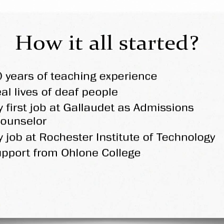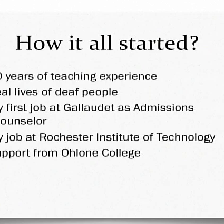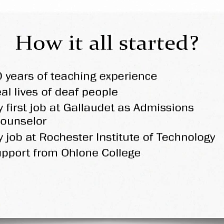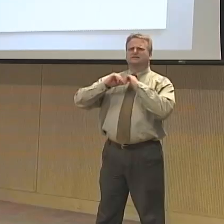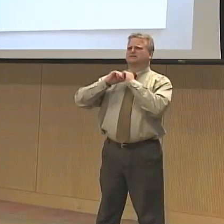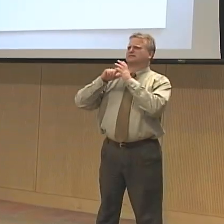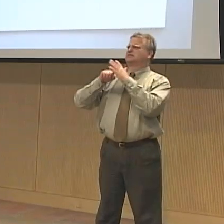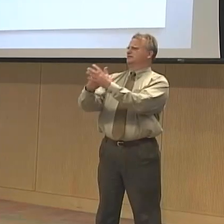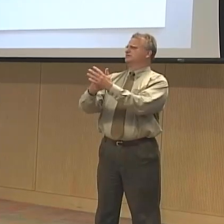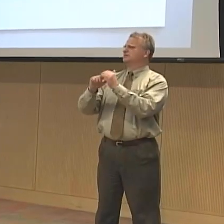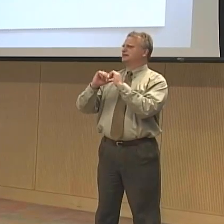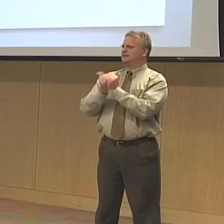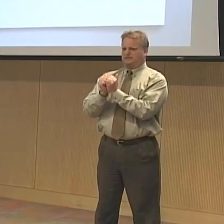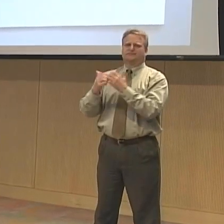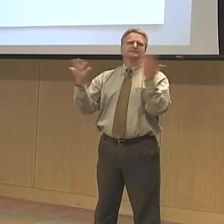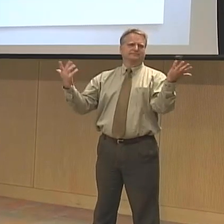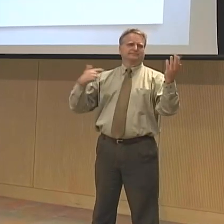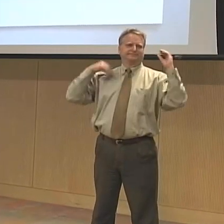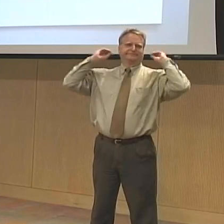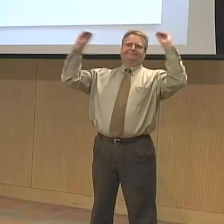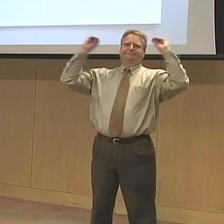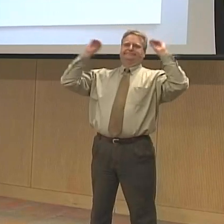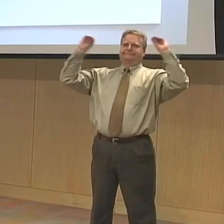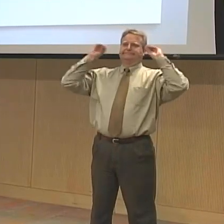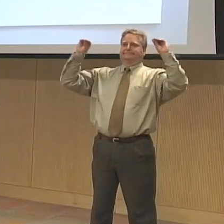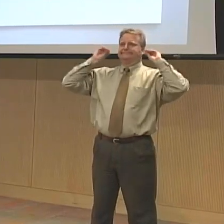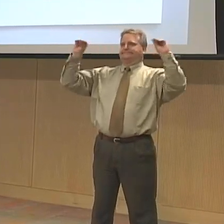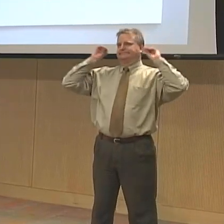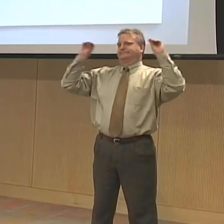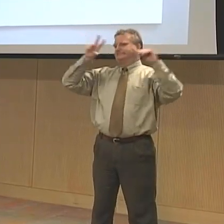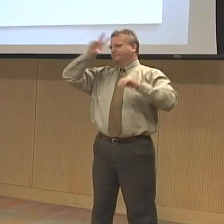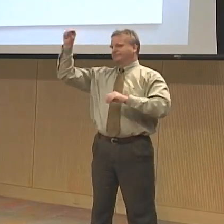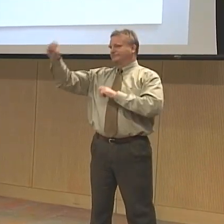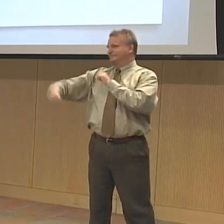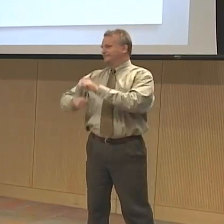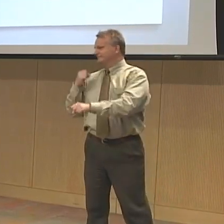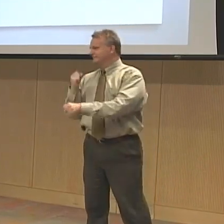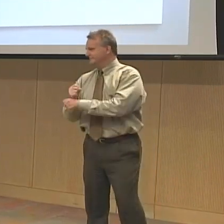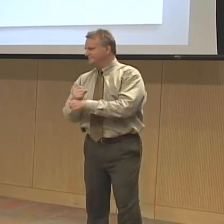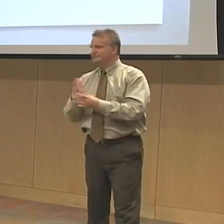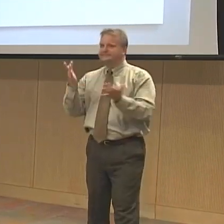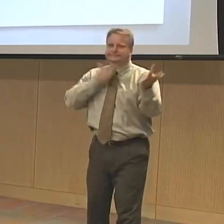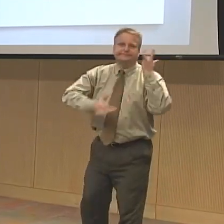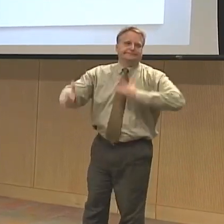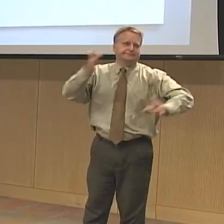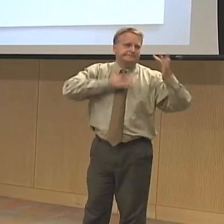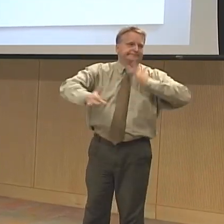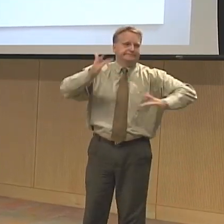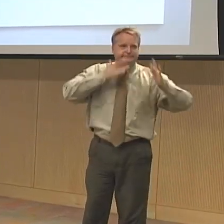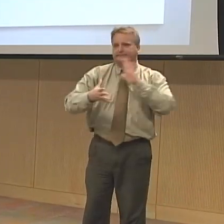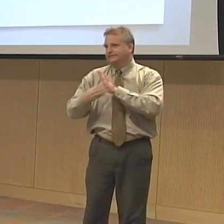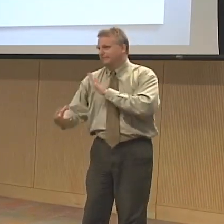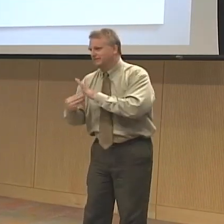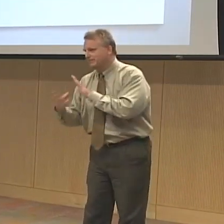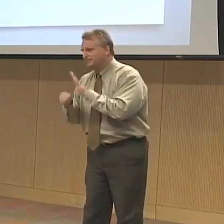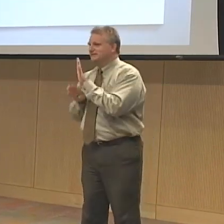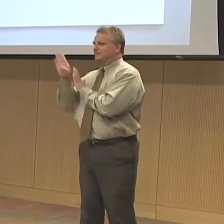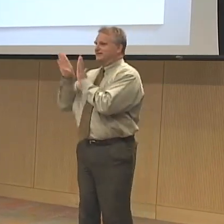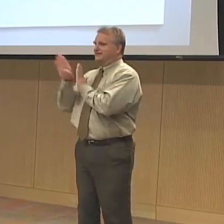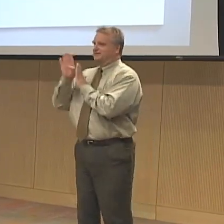Let me share with you how all this started. I've been teaching for 30 years. In putting together the classroom material, I